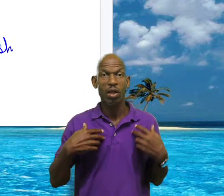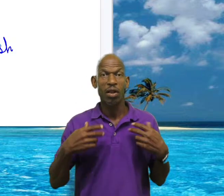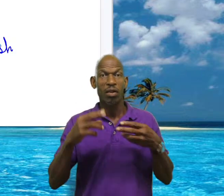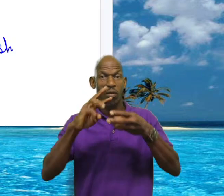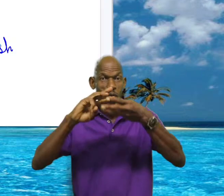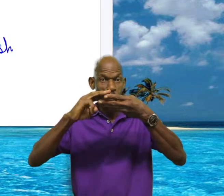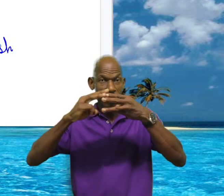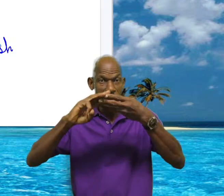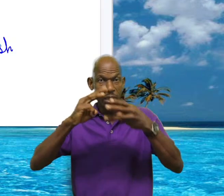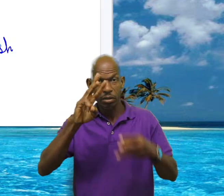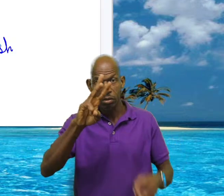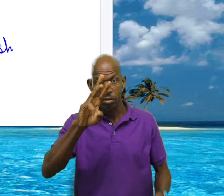everything. Right. So